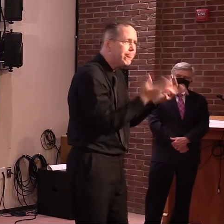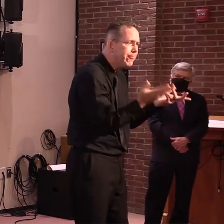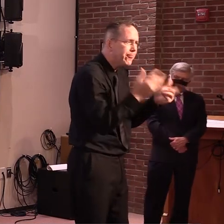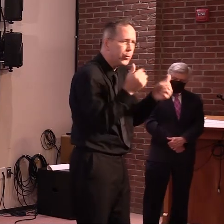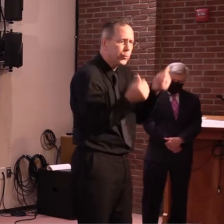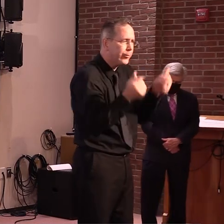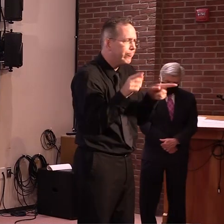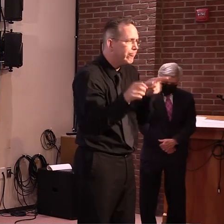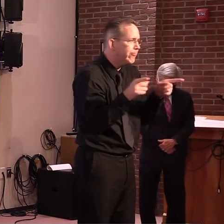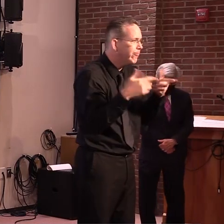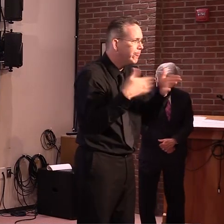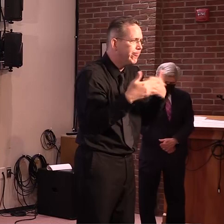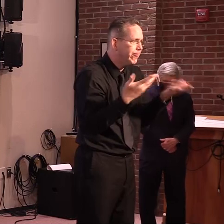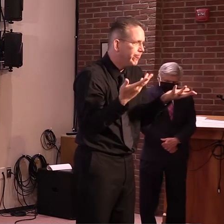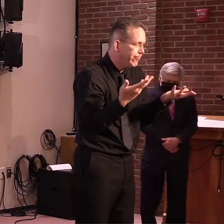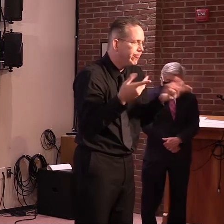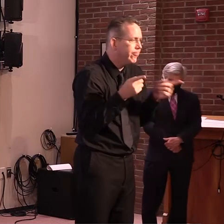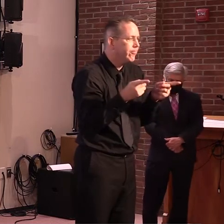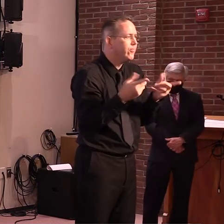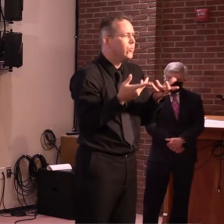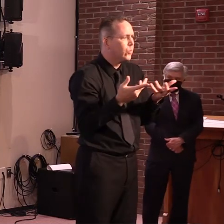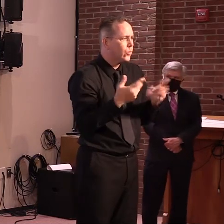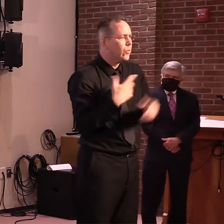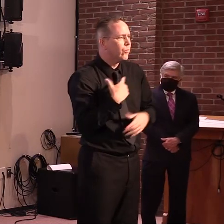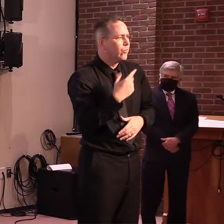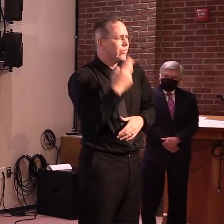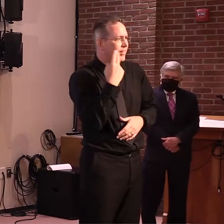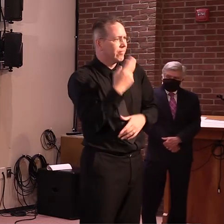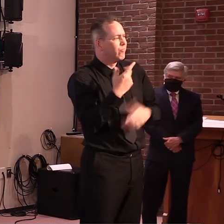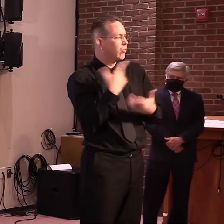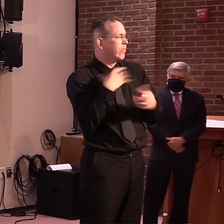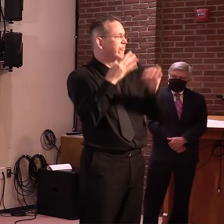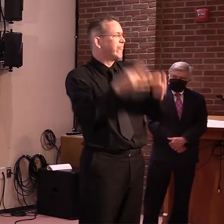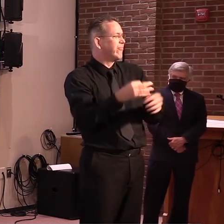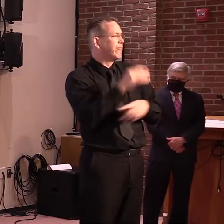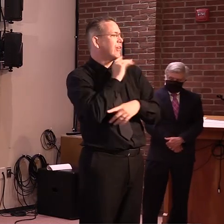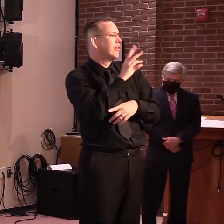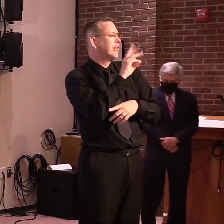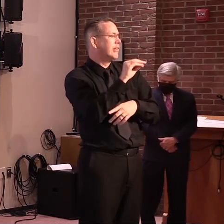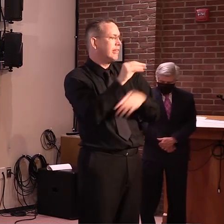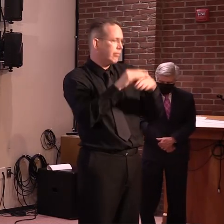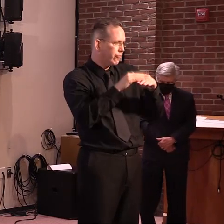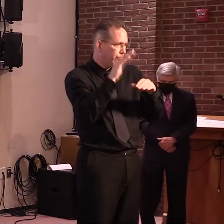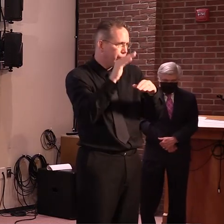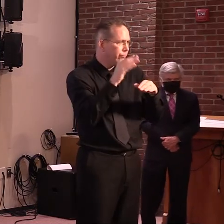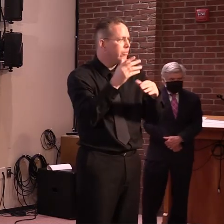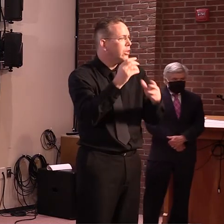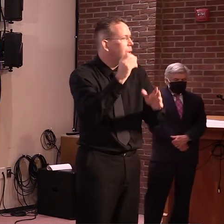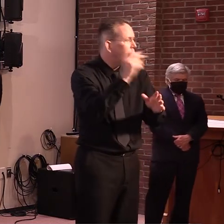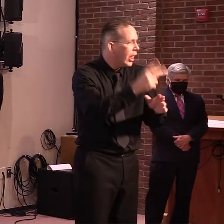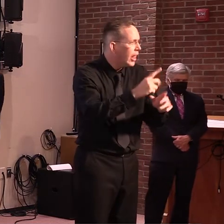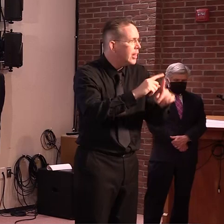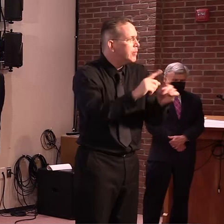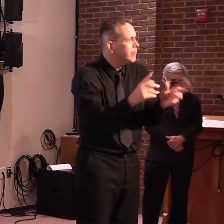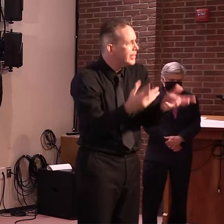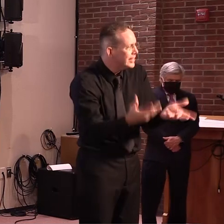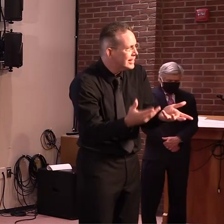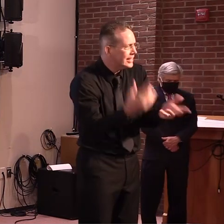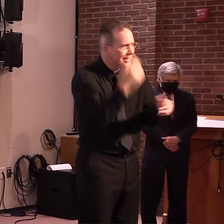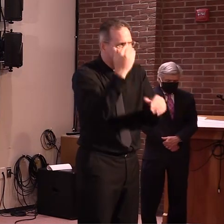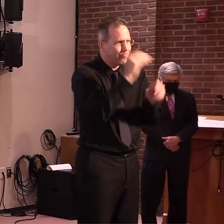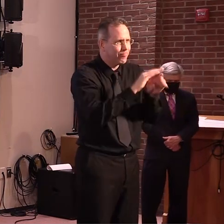people a measured yes, we're trying to tell them that we want them to minimize their